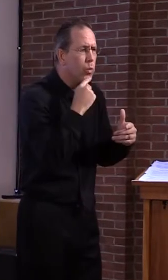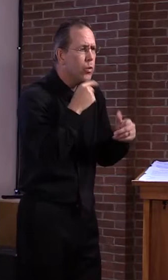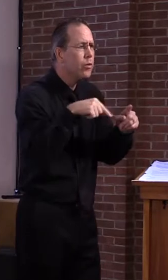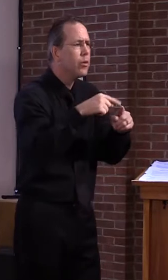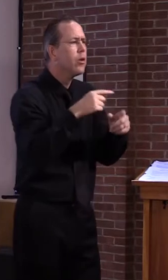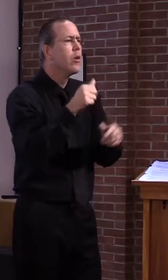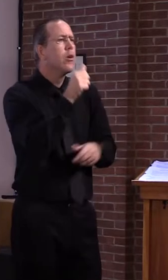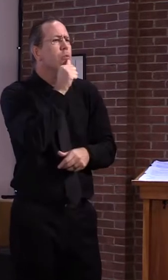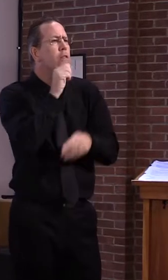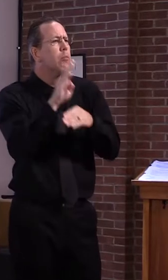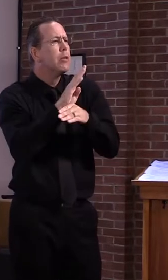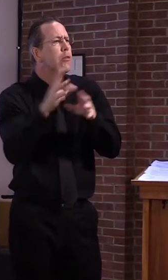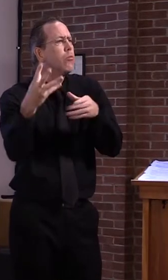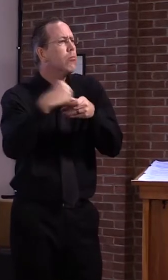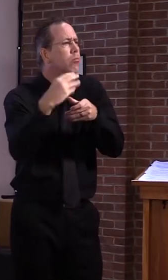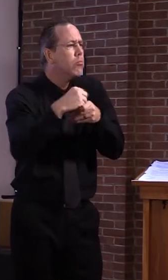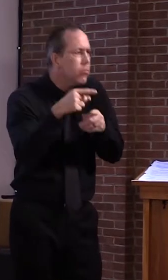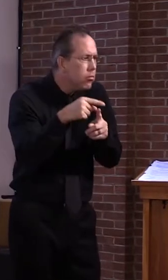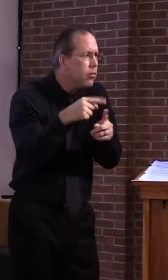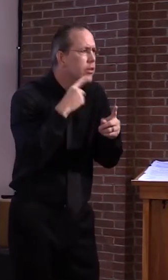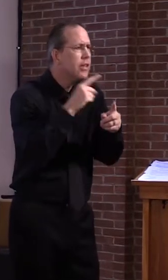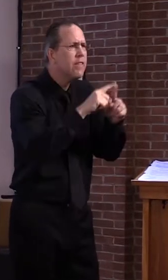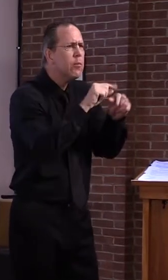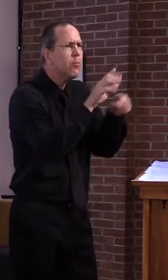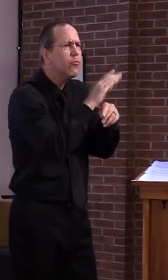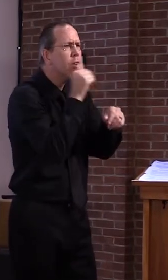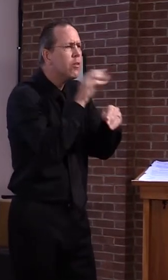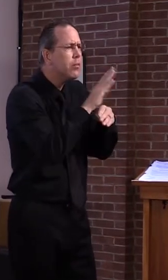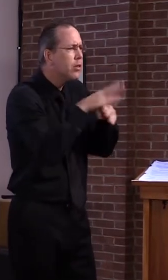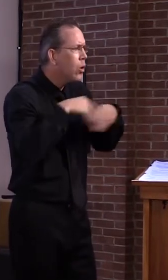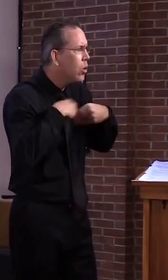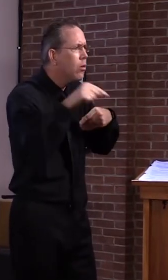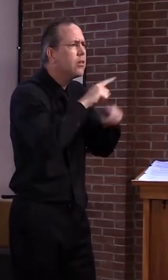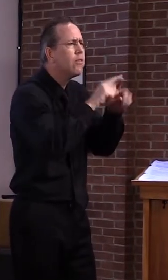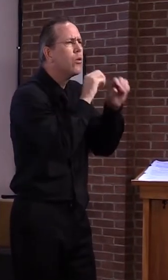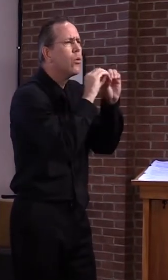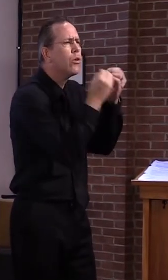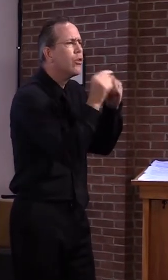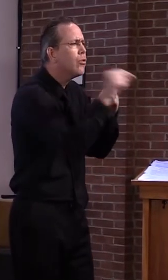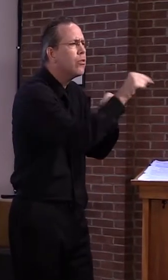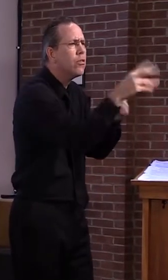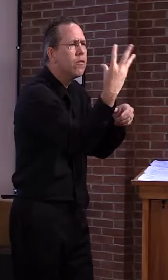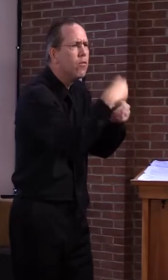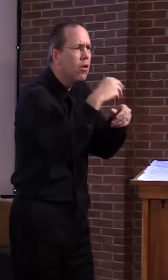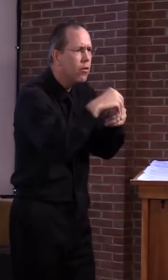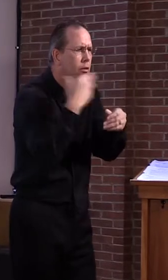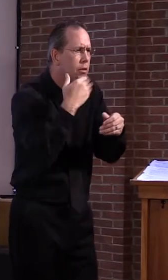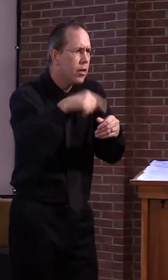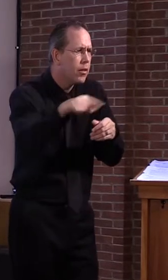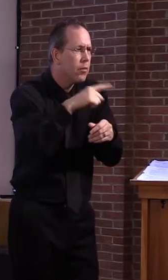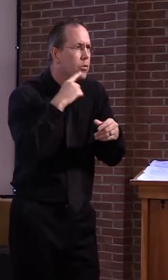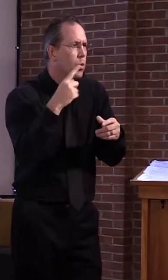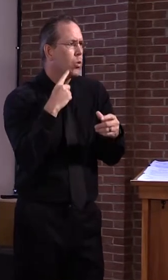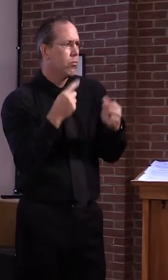and other types of organizations that, while not having sponsored childcare programs